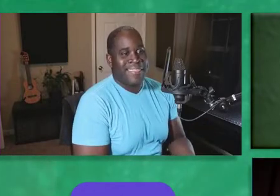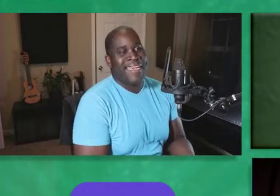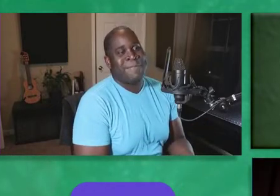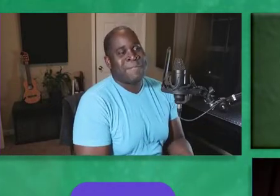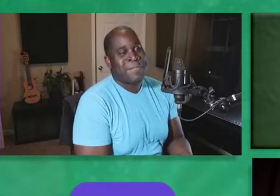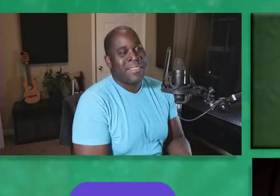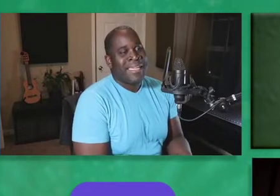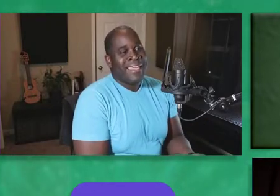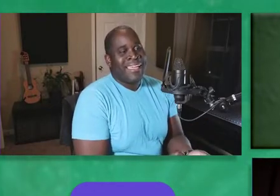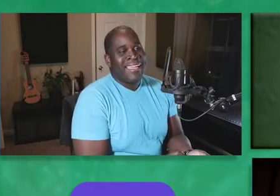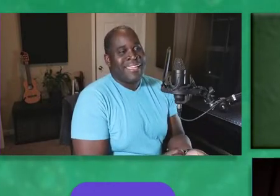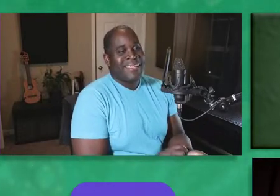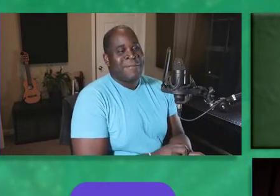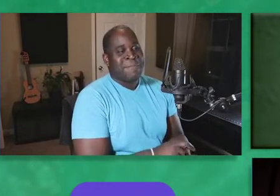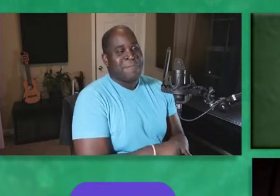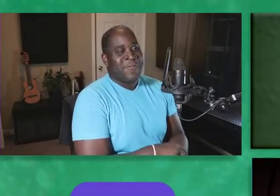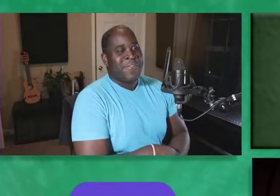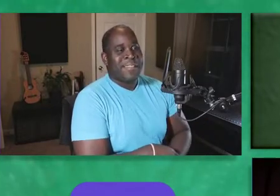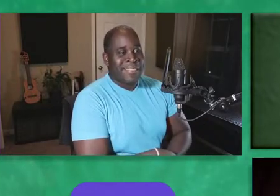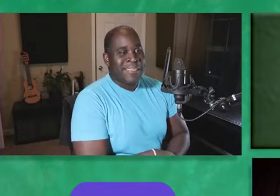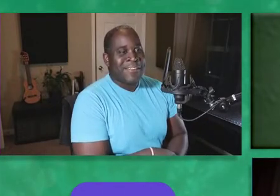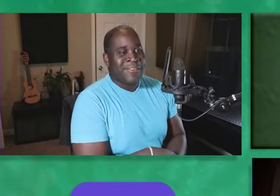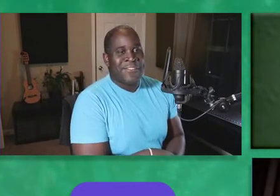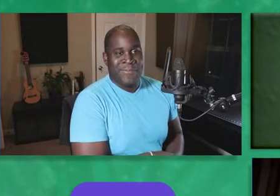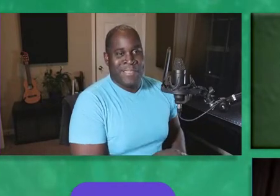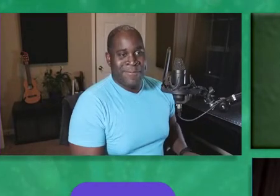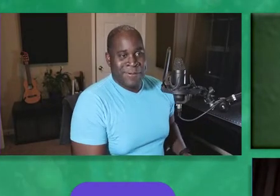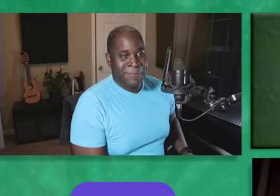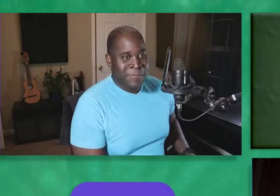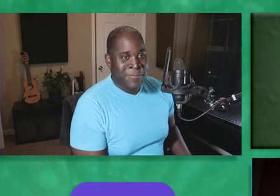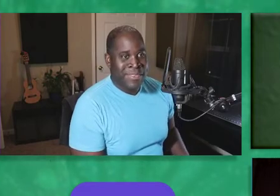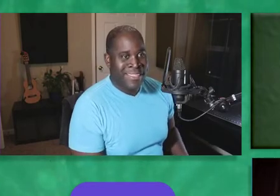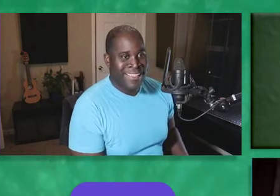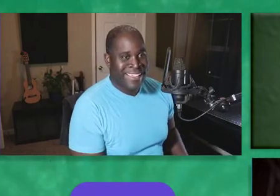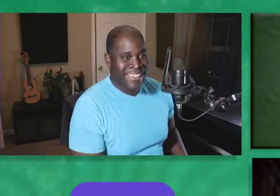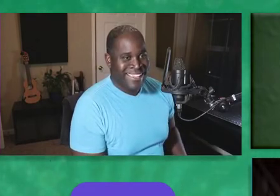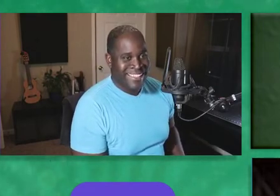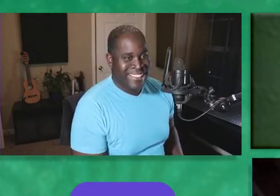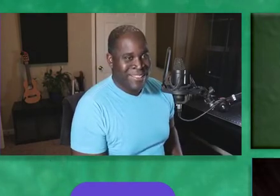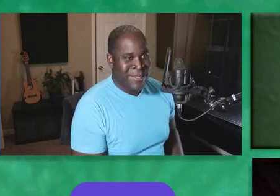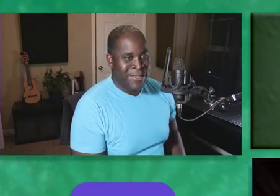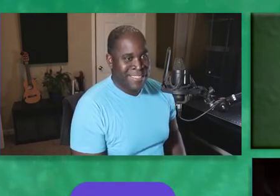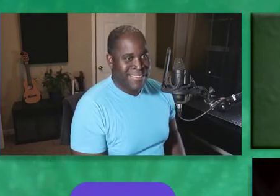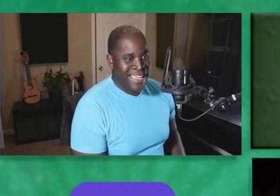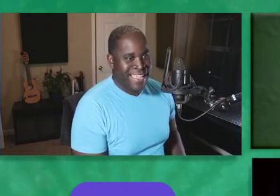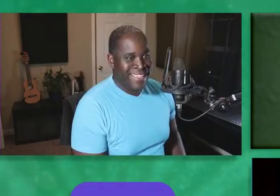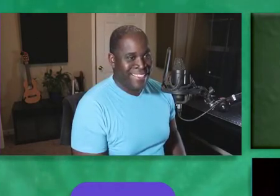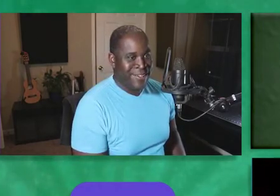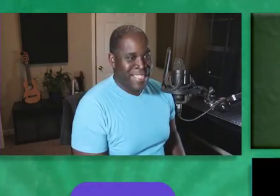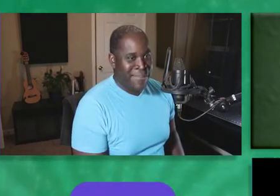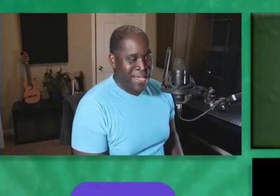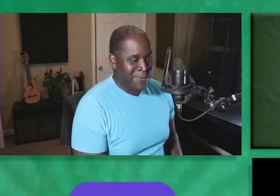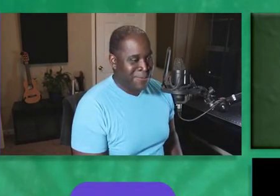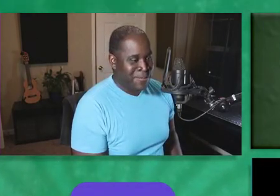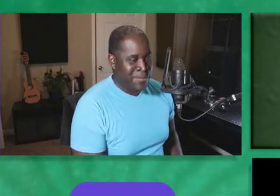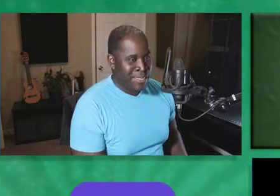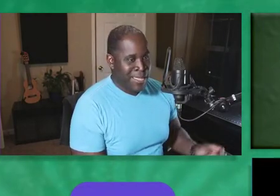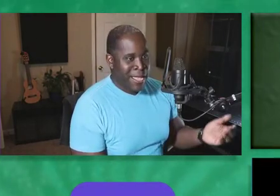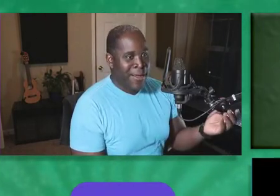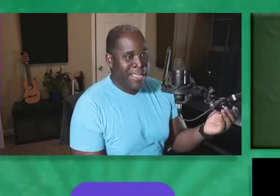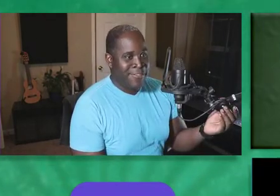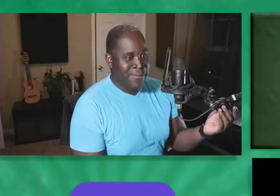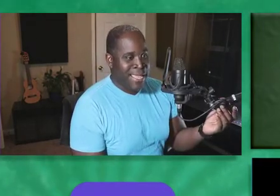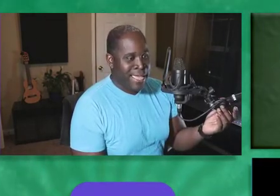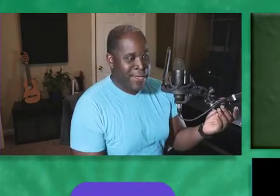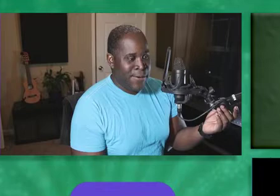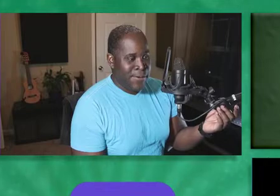would say that. It's just a little touch of flavor. Look at this guy. Look at that pout.